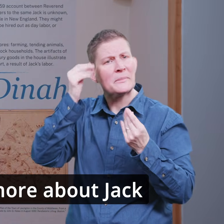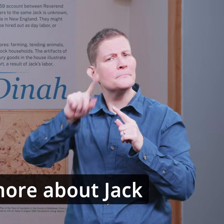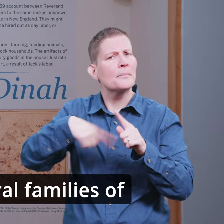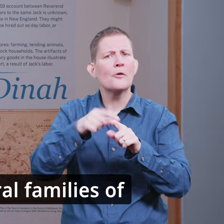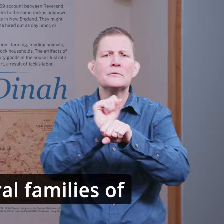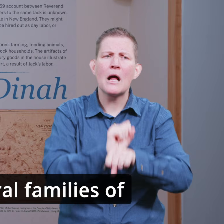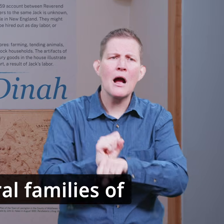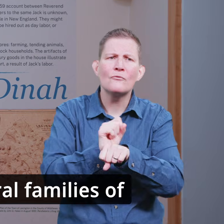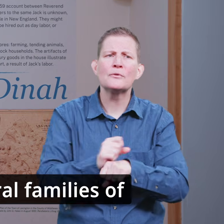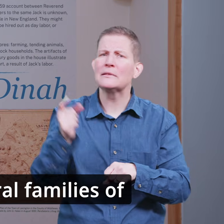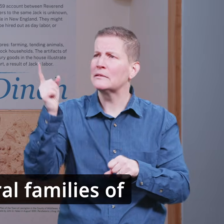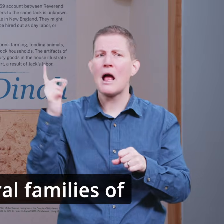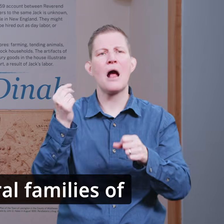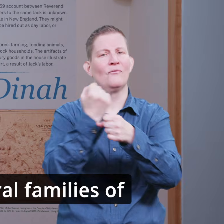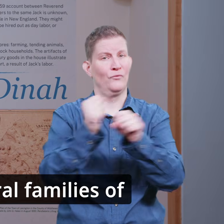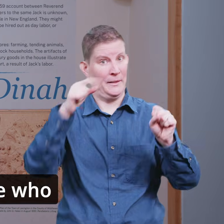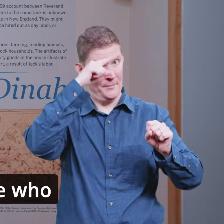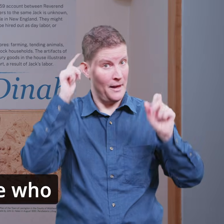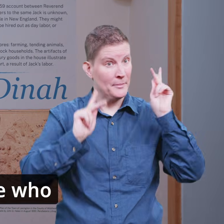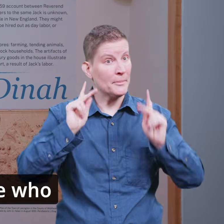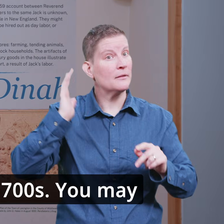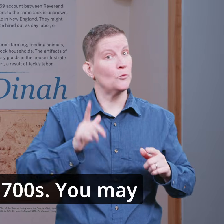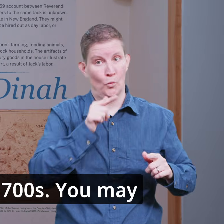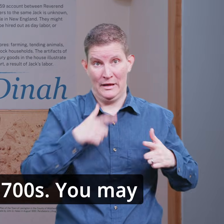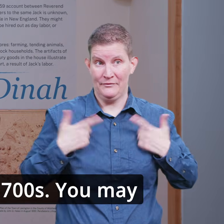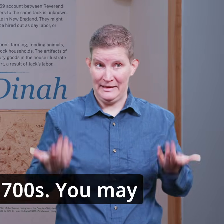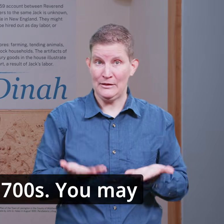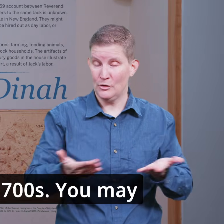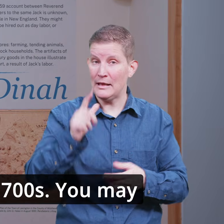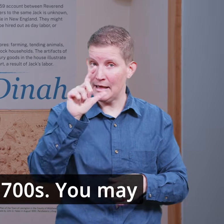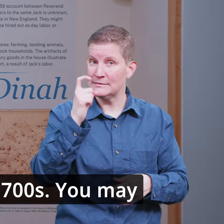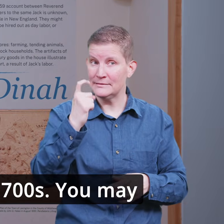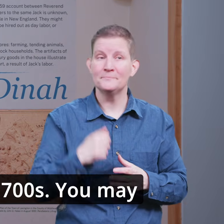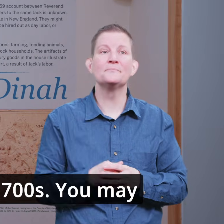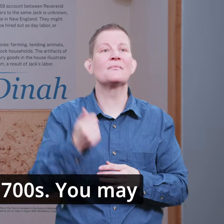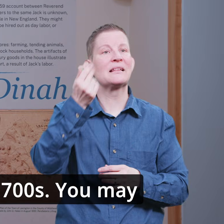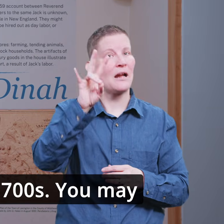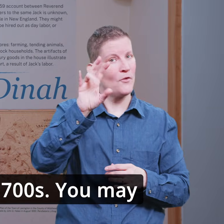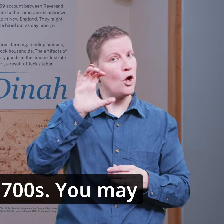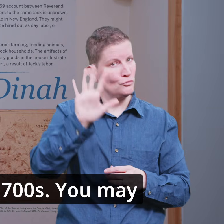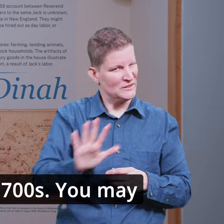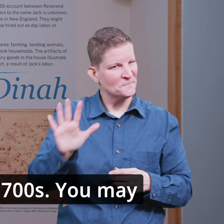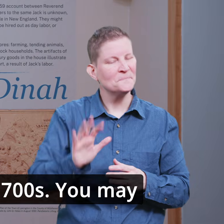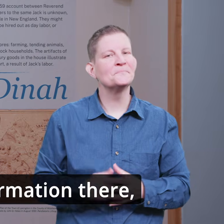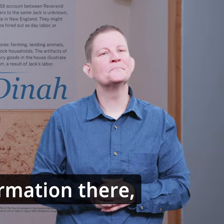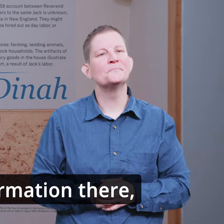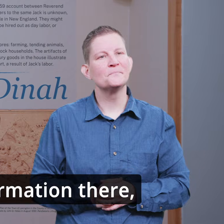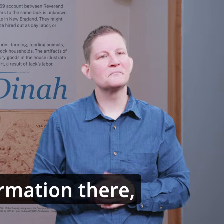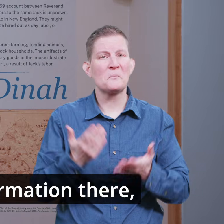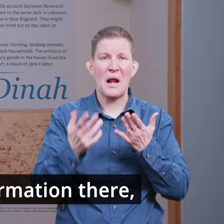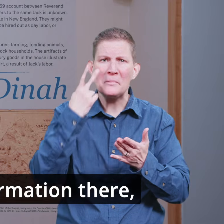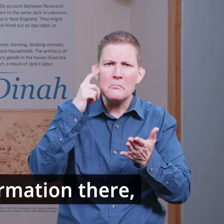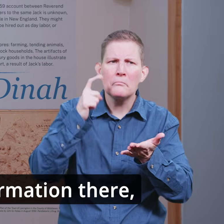more about Jack and Dinah and the several families of free black people who lived in Lexington in the 1700s. You may find